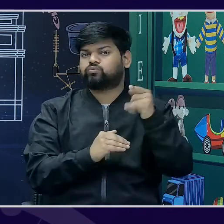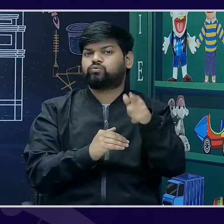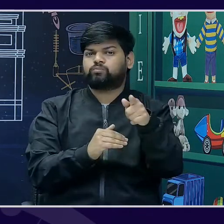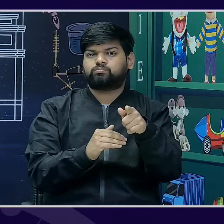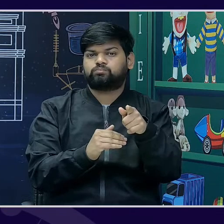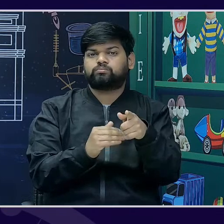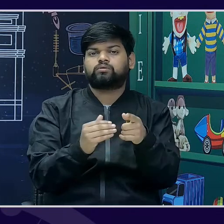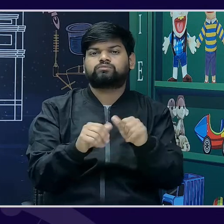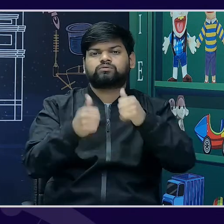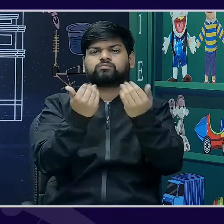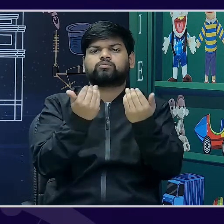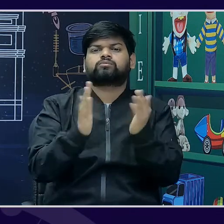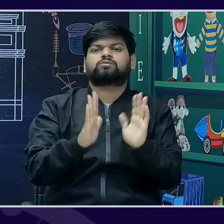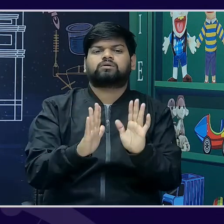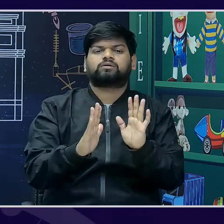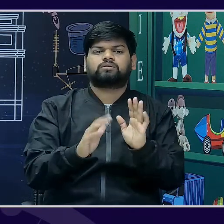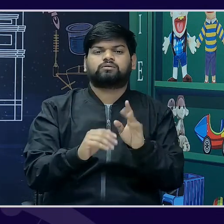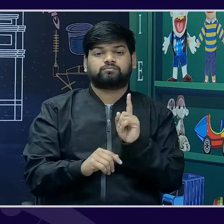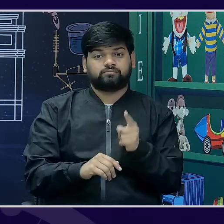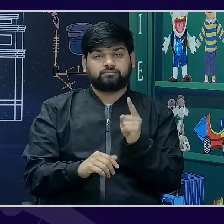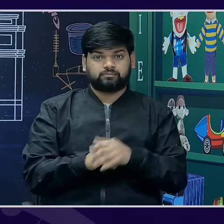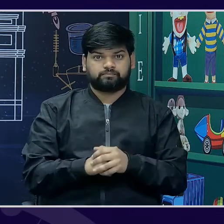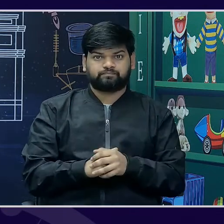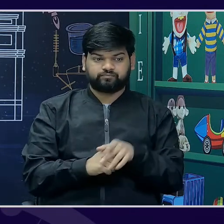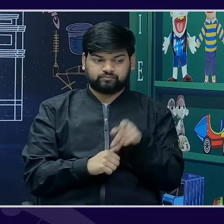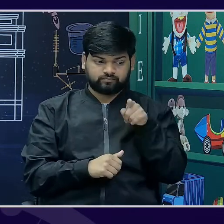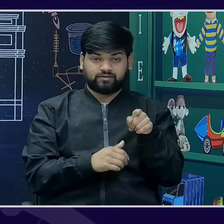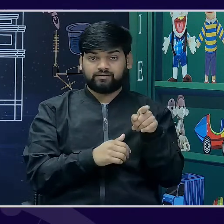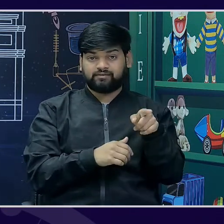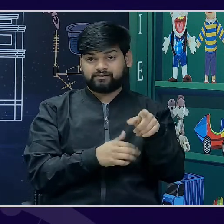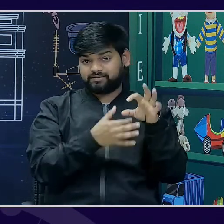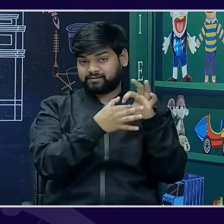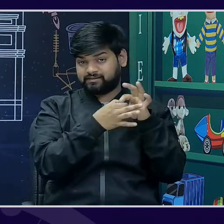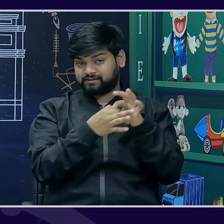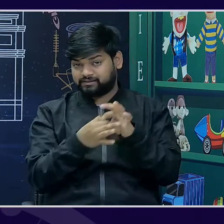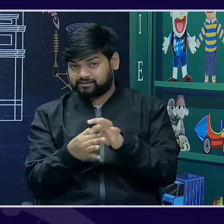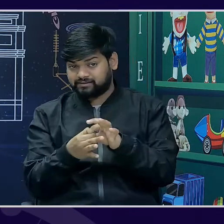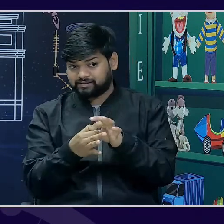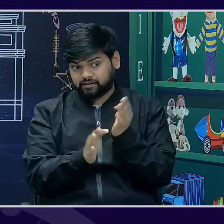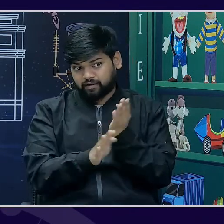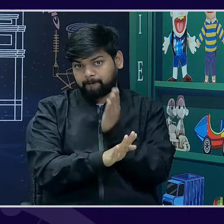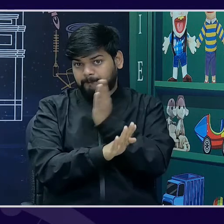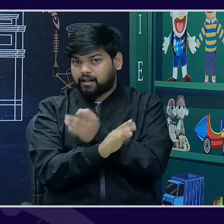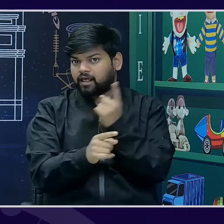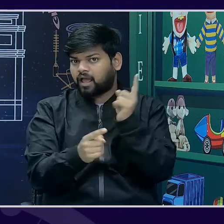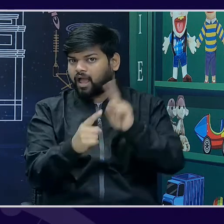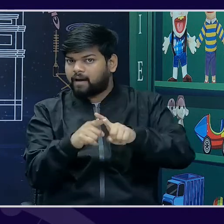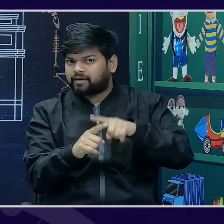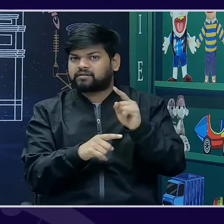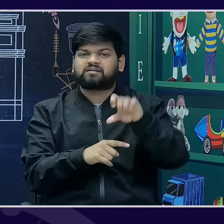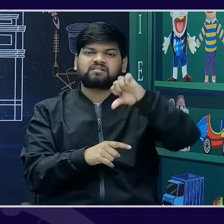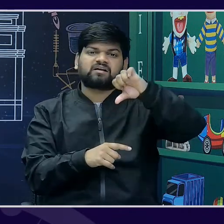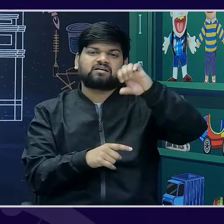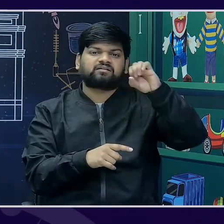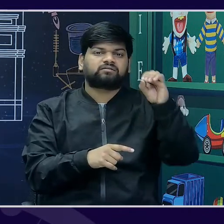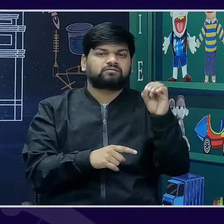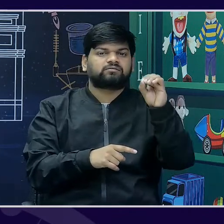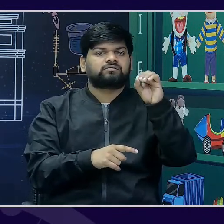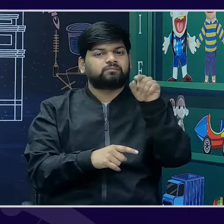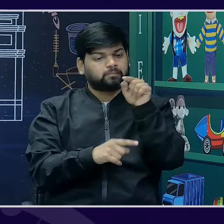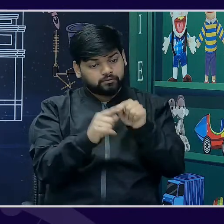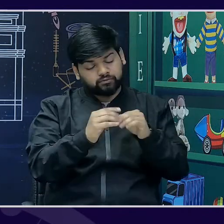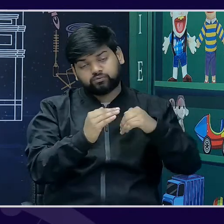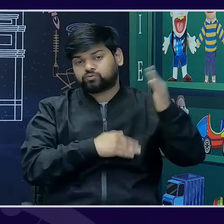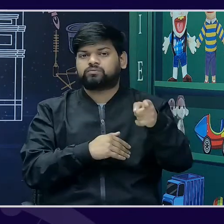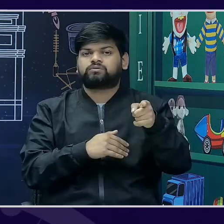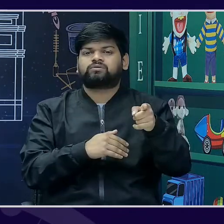important aspect related to this is therapy. Because the baby is hearing through an electronic device,